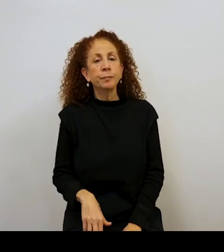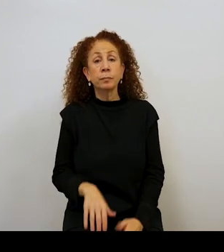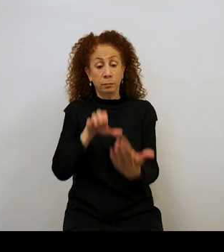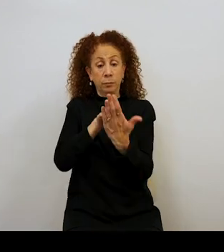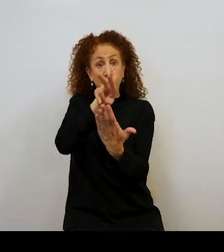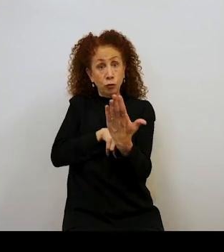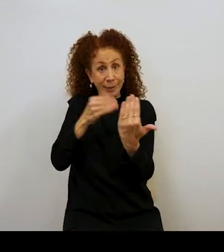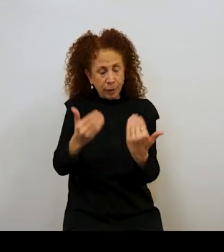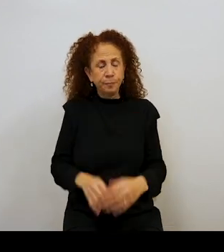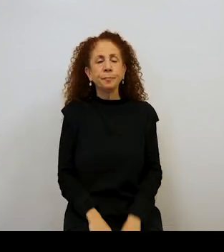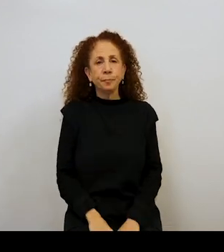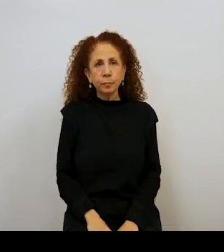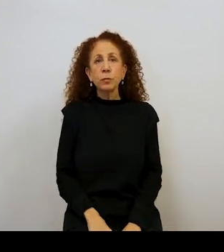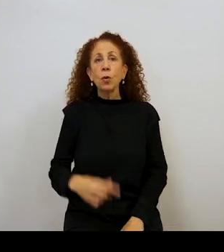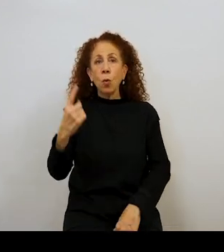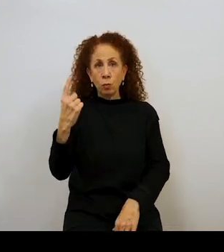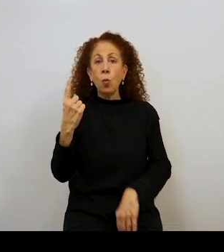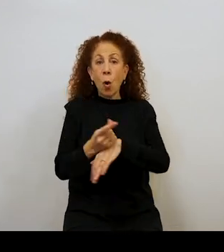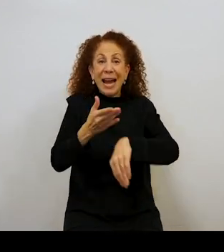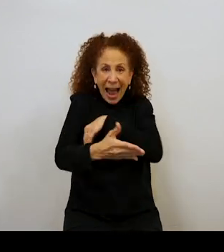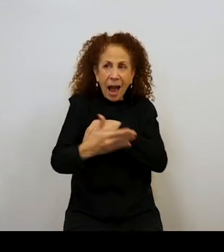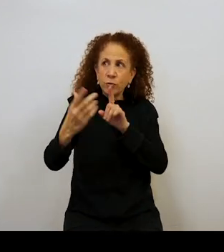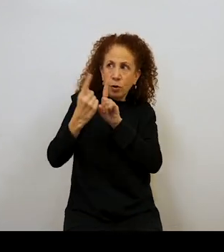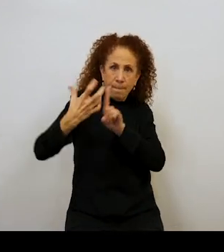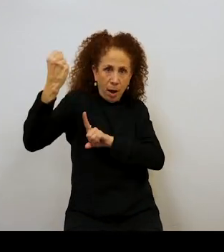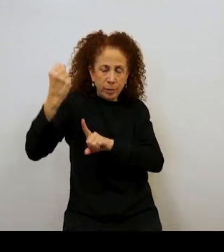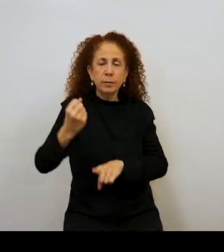him one day, just after he's been mugged at the greengrocer's.